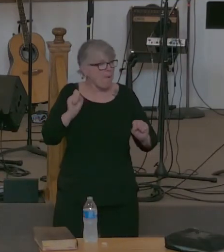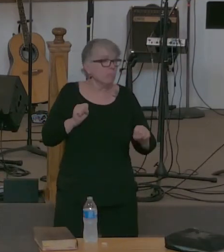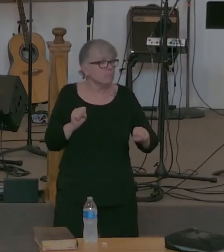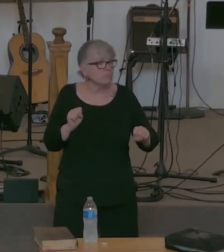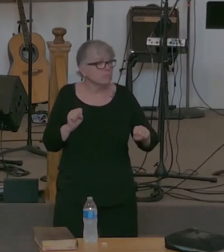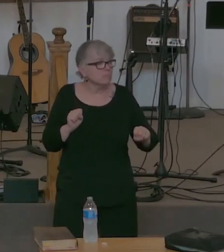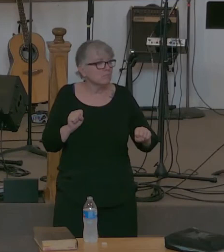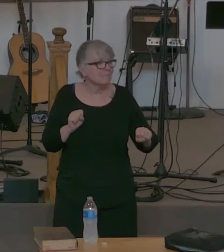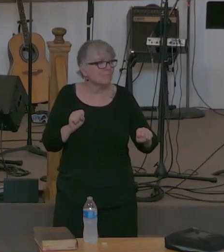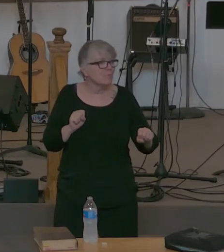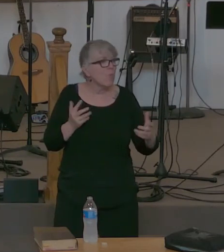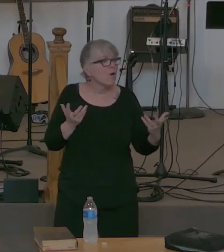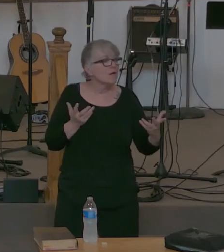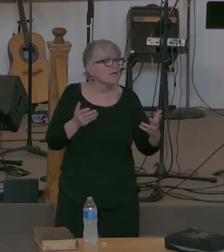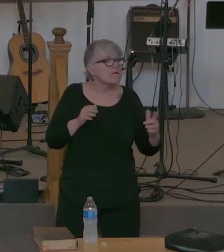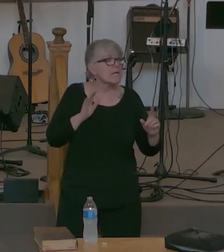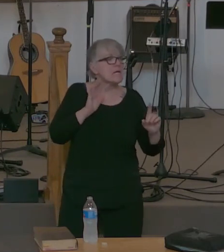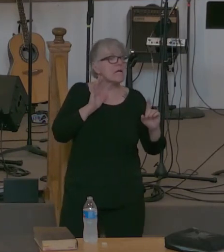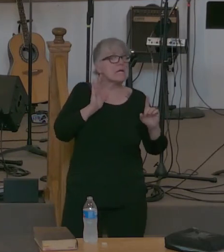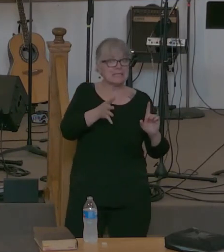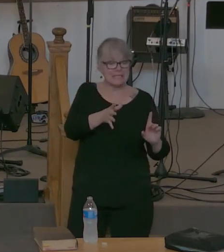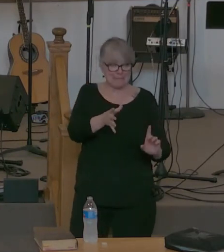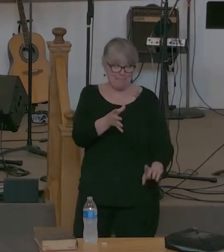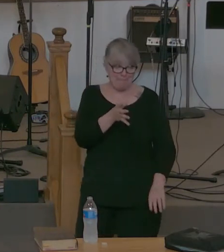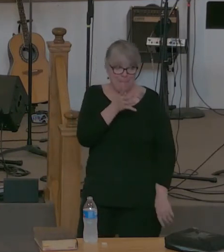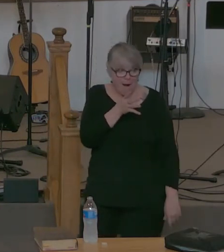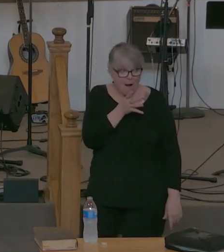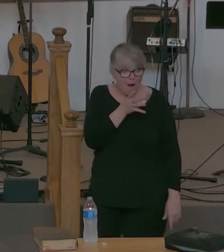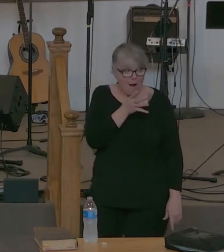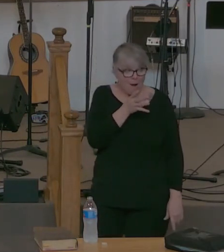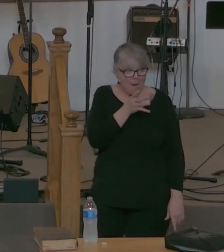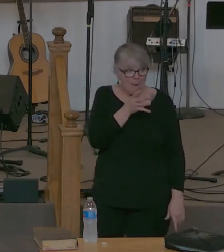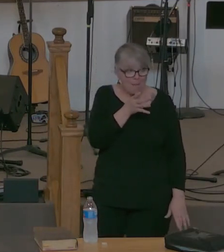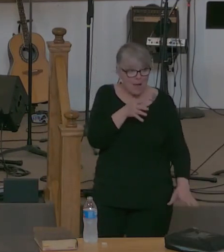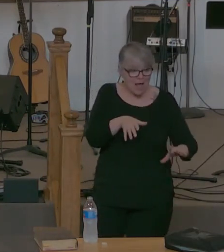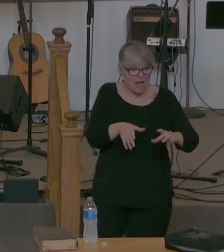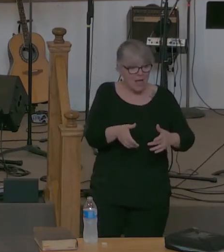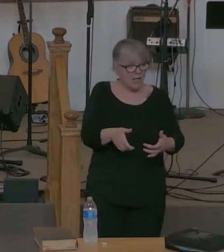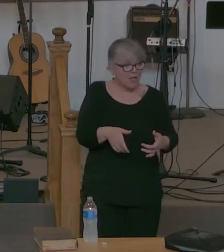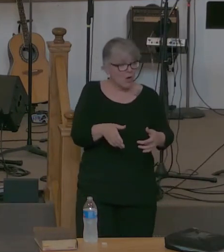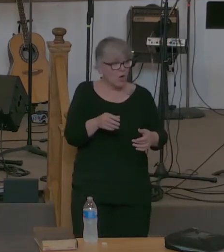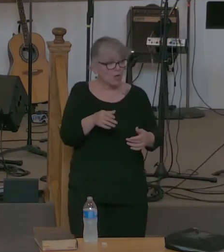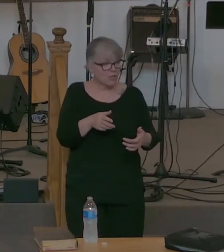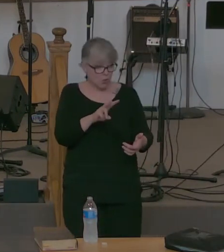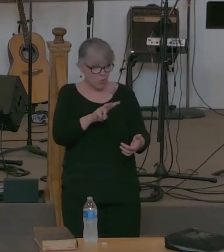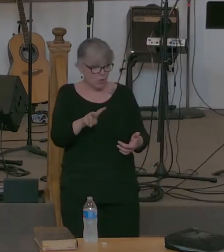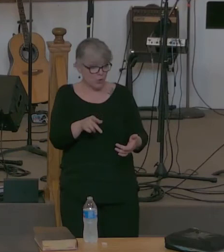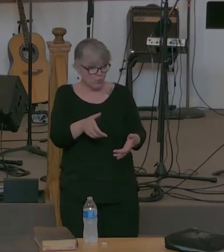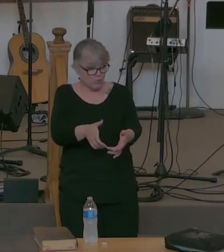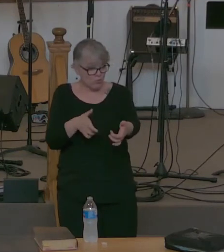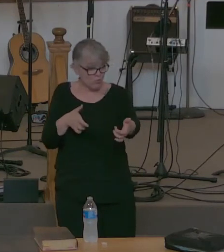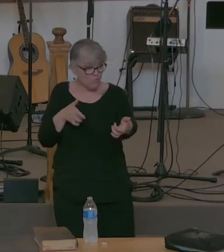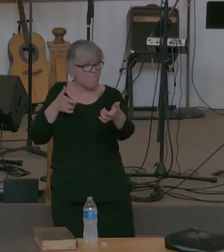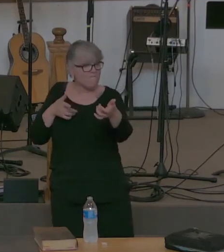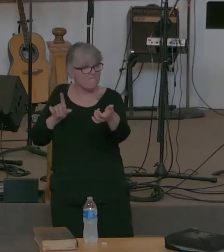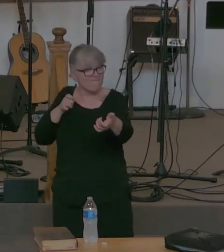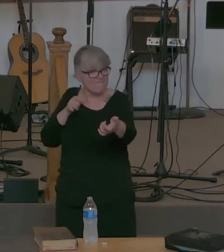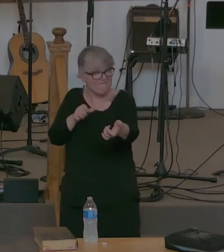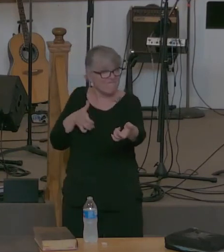And it was his mom had just loaded a shell into a .22 rifle and said, you touch my